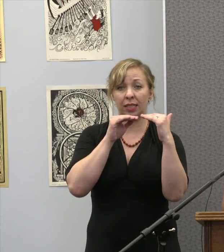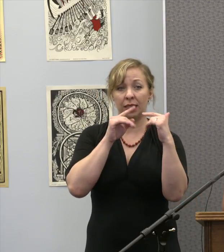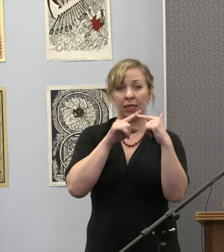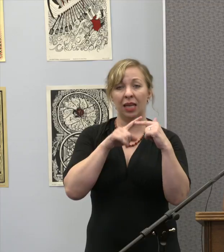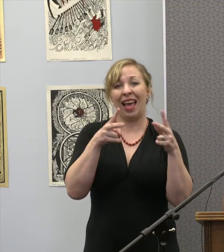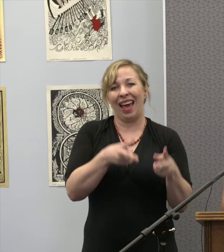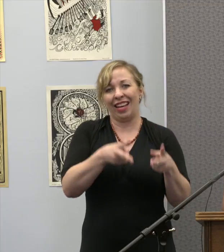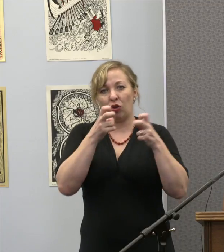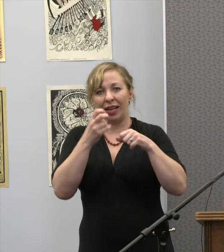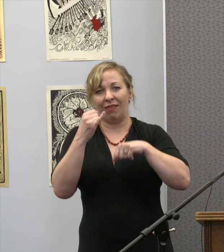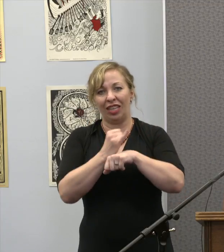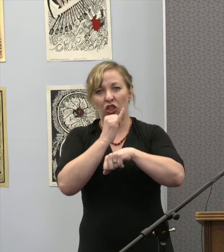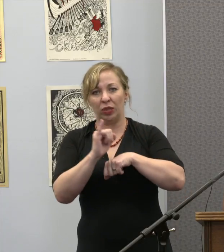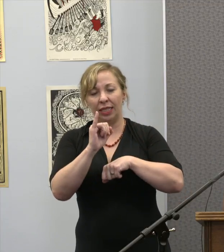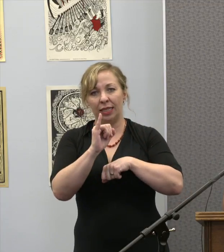extractive industries,